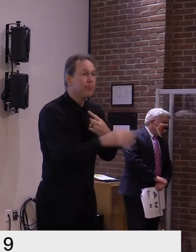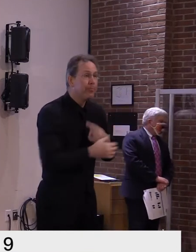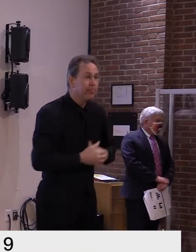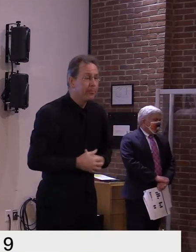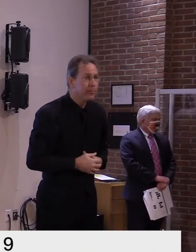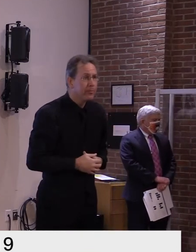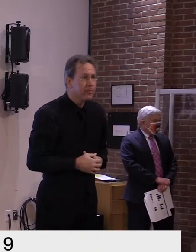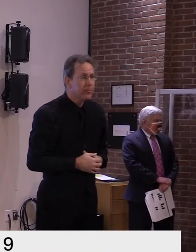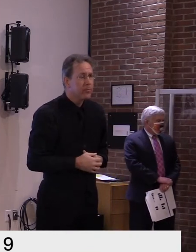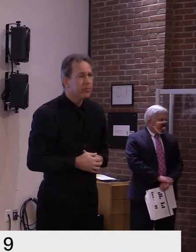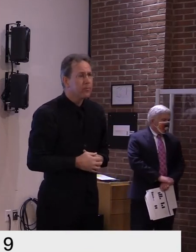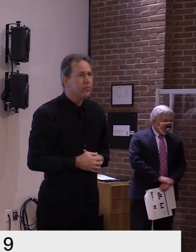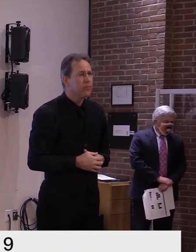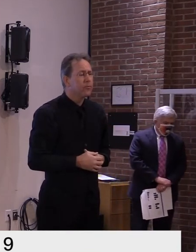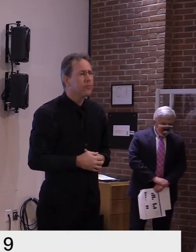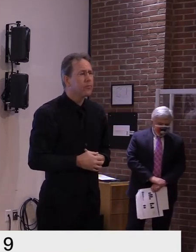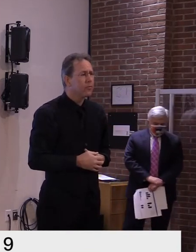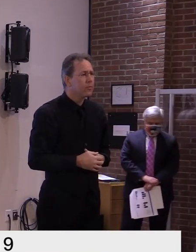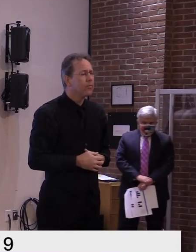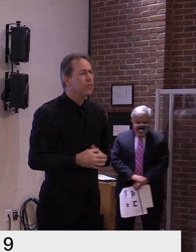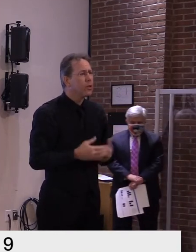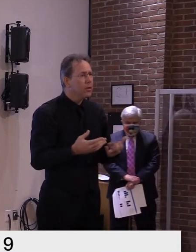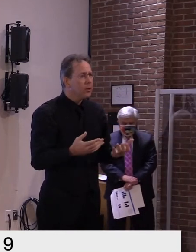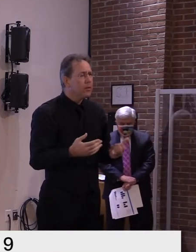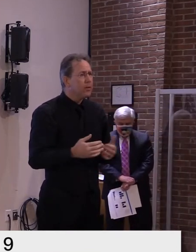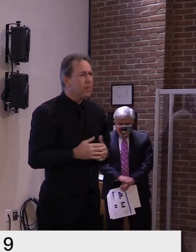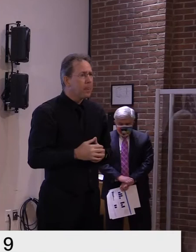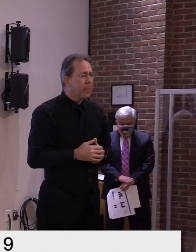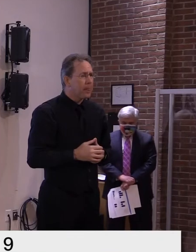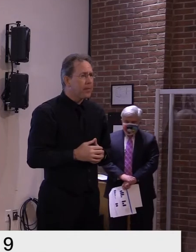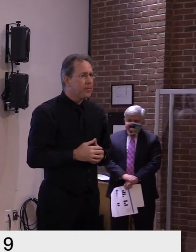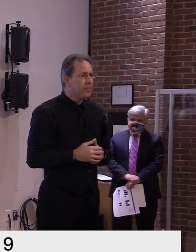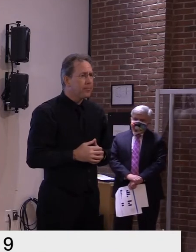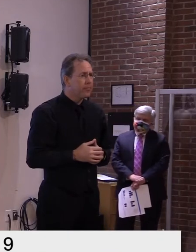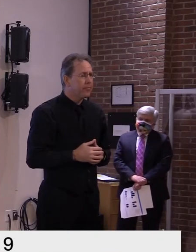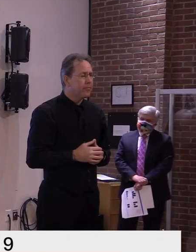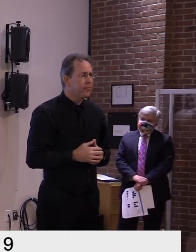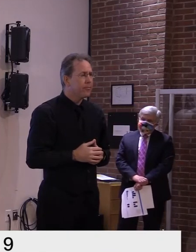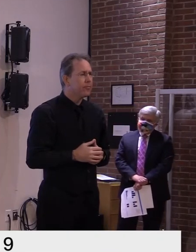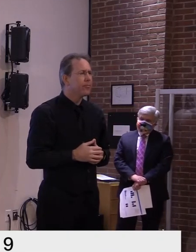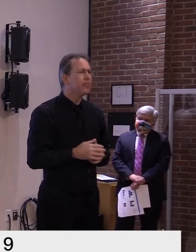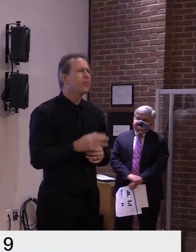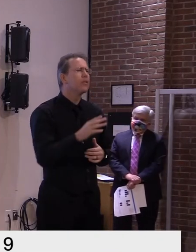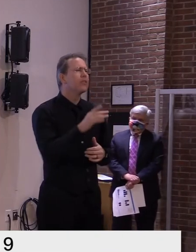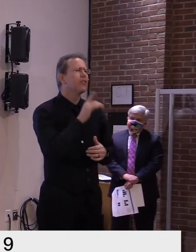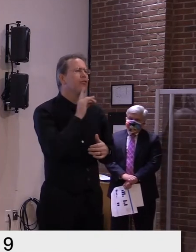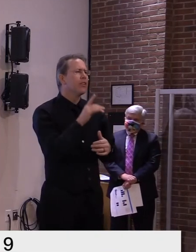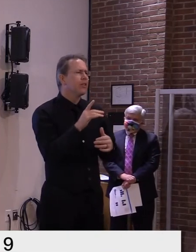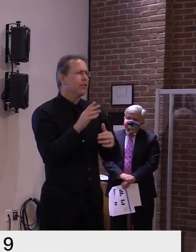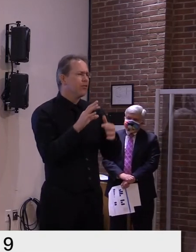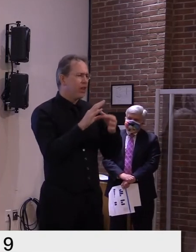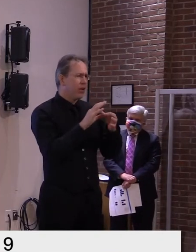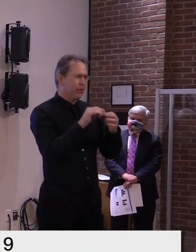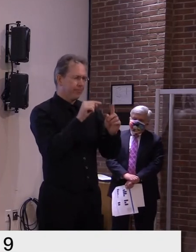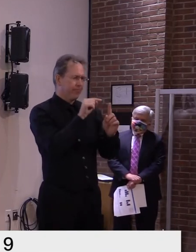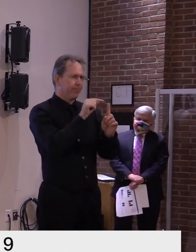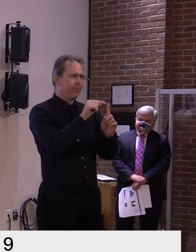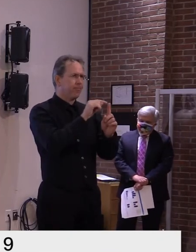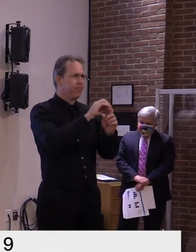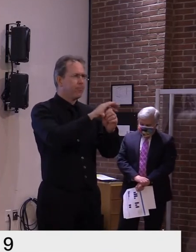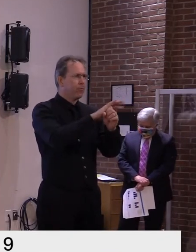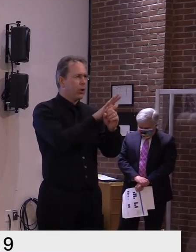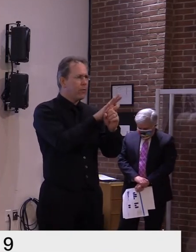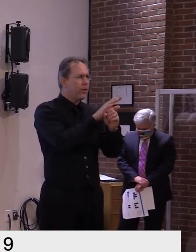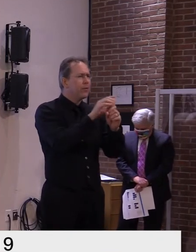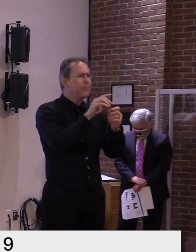virus. And it has to do with some changes due to mutation, changes that